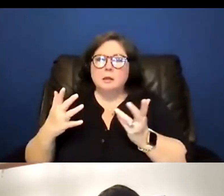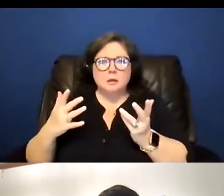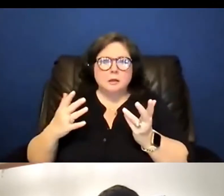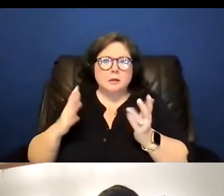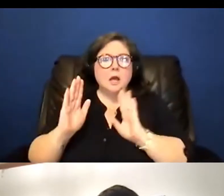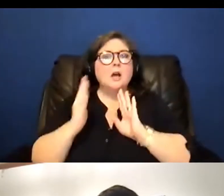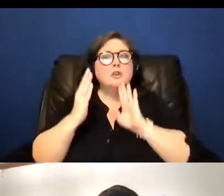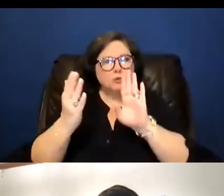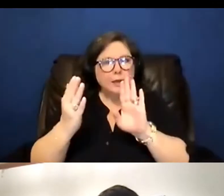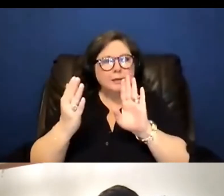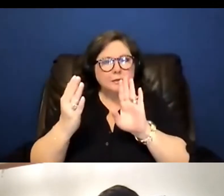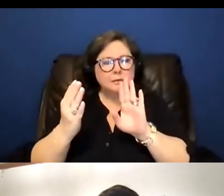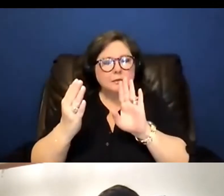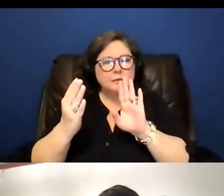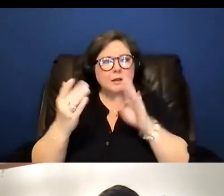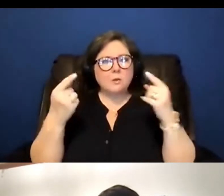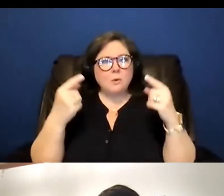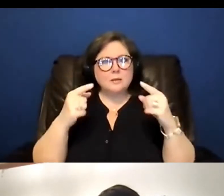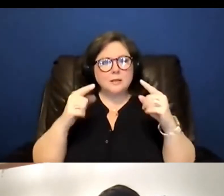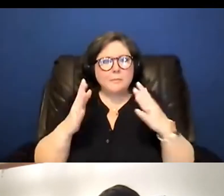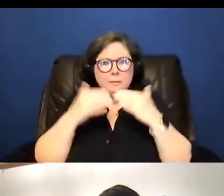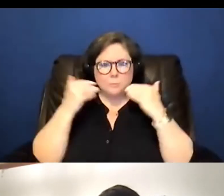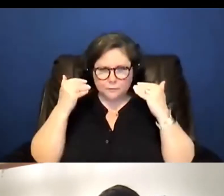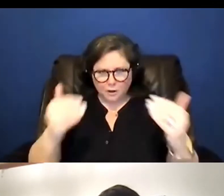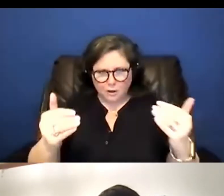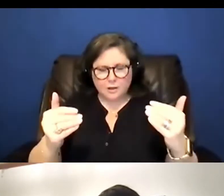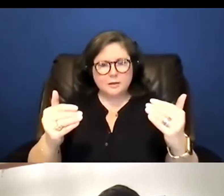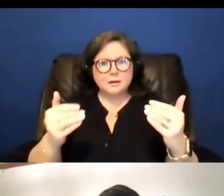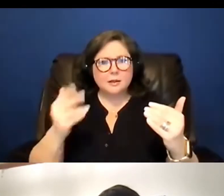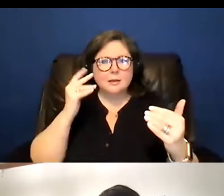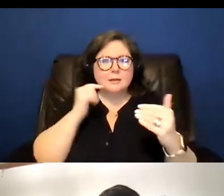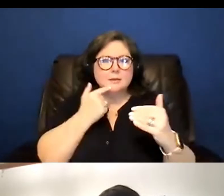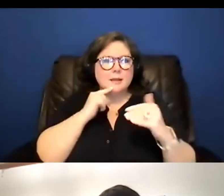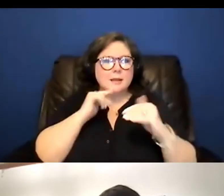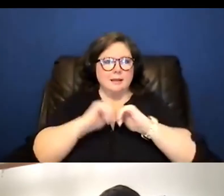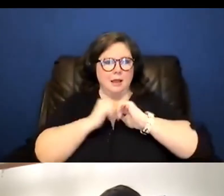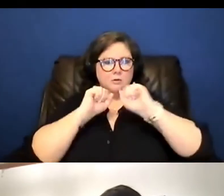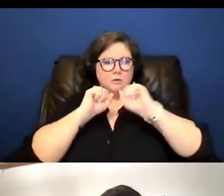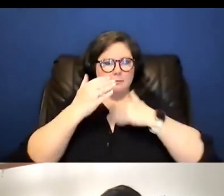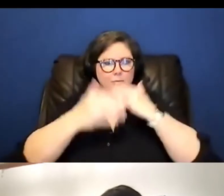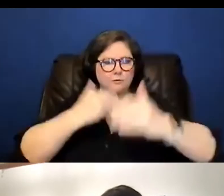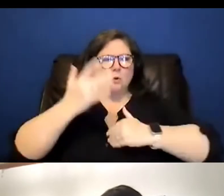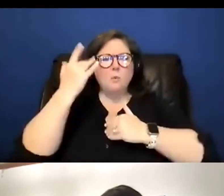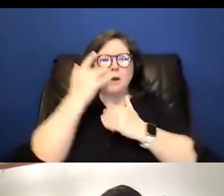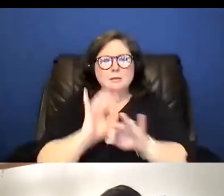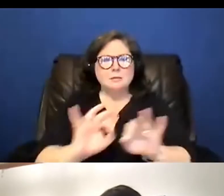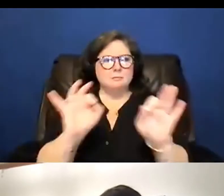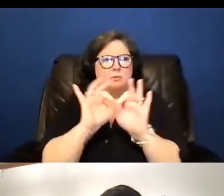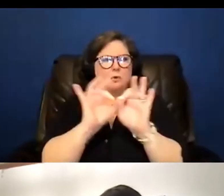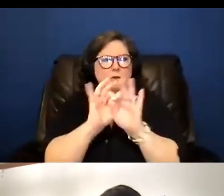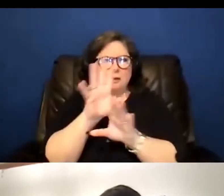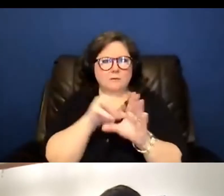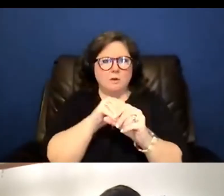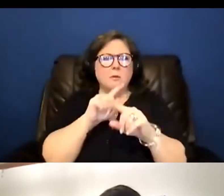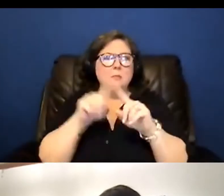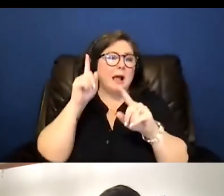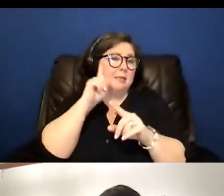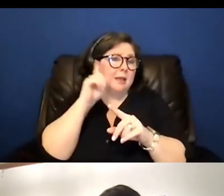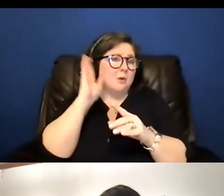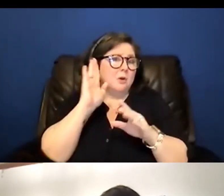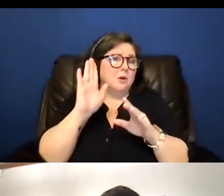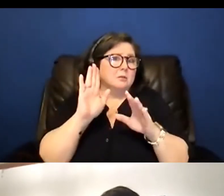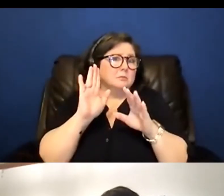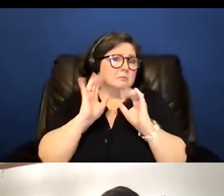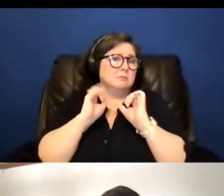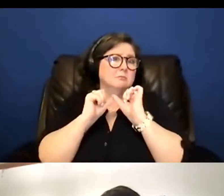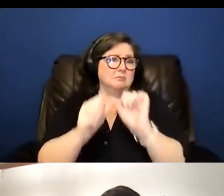has happened and just move on and say how we can move on and why it's so important that we do involve. But I think it's going to take time, and